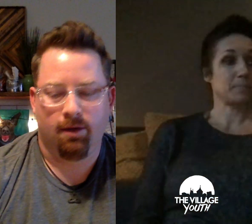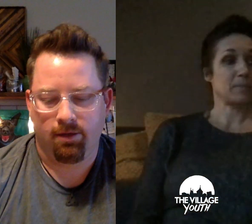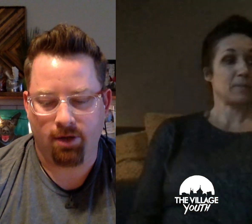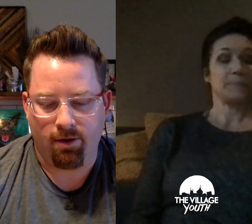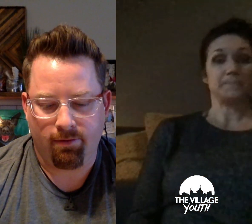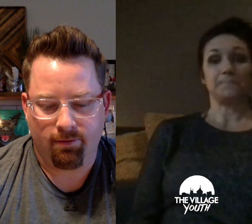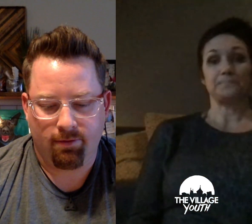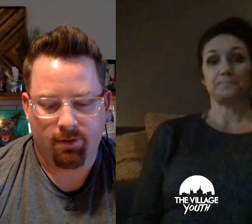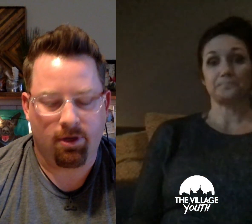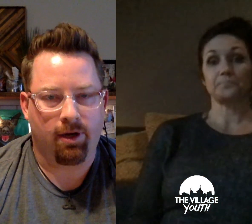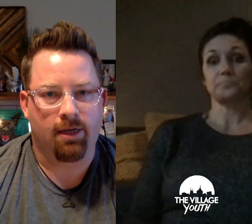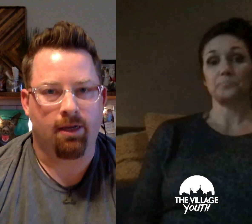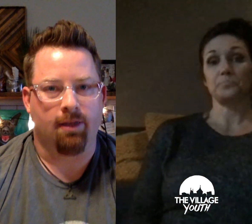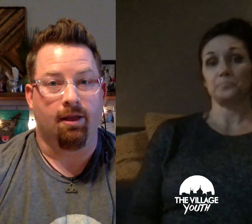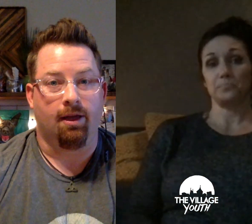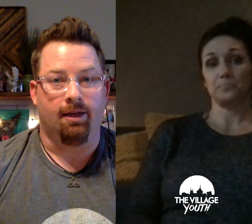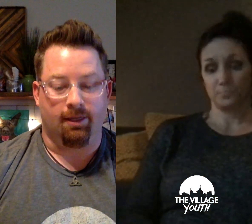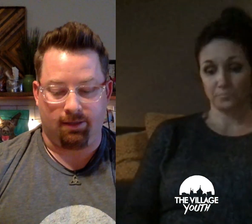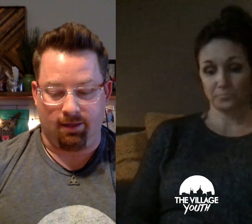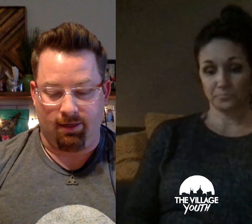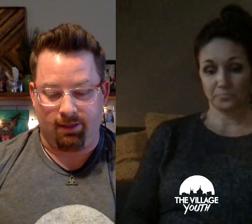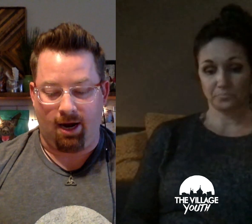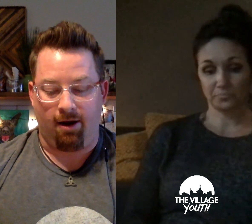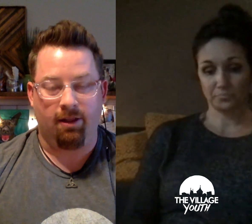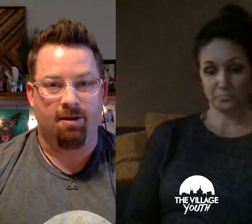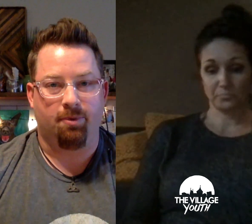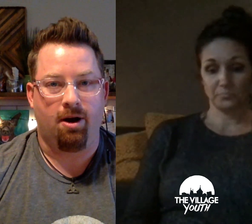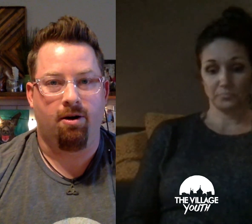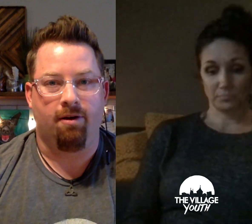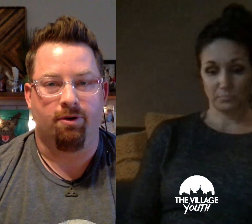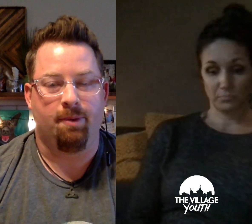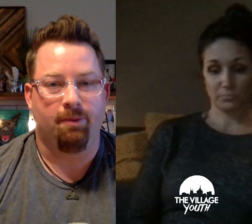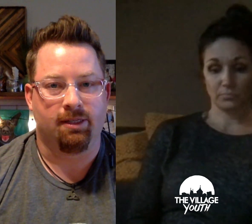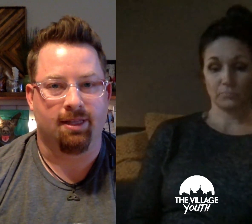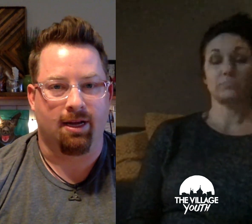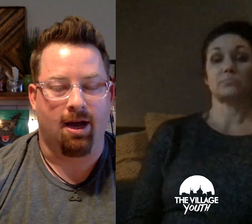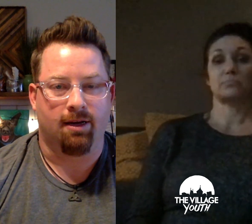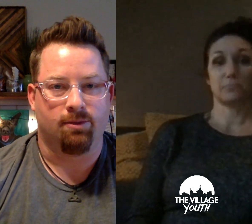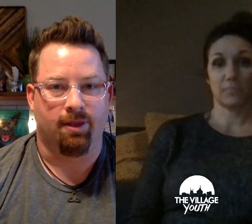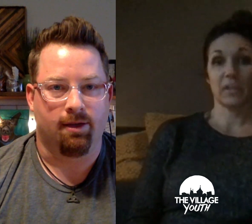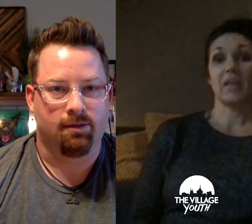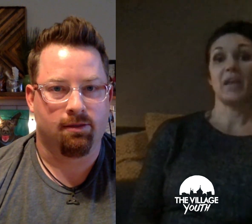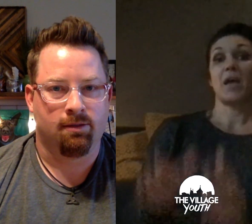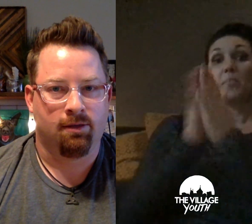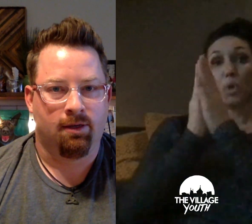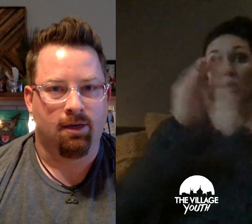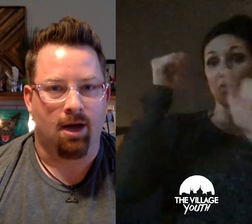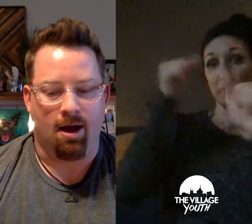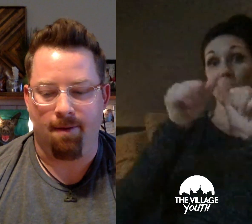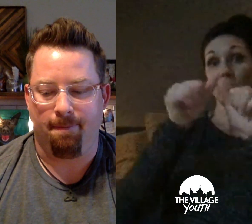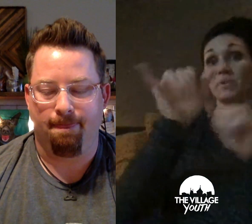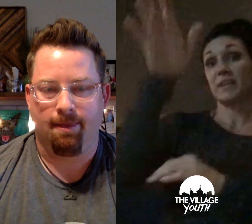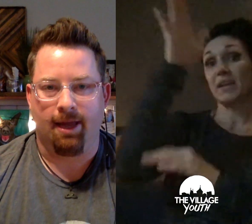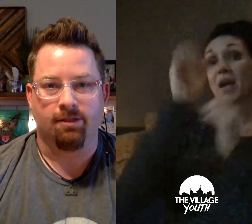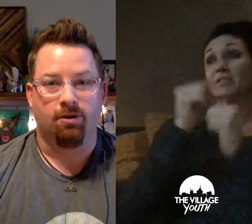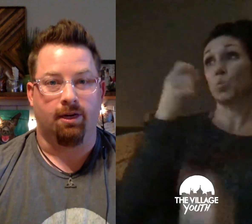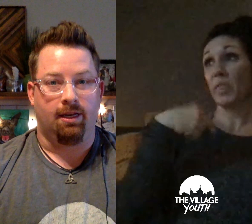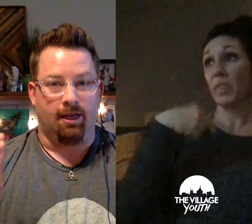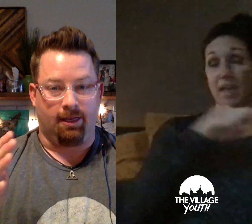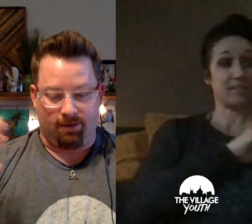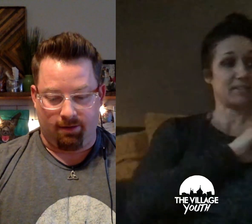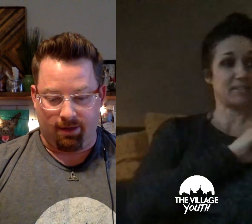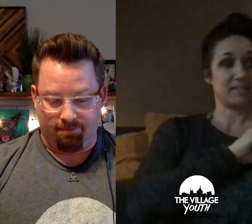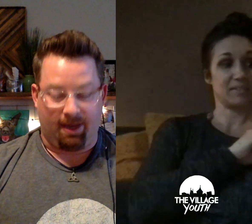Yeah. So, Yeah, so I love prayer. it's entirely a prayer of remembrance that God is with us. And